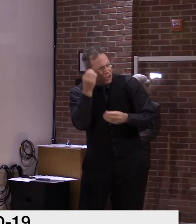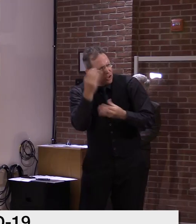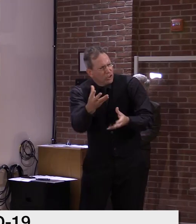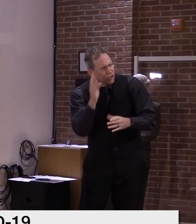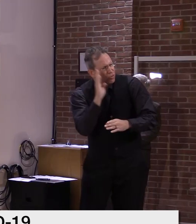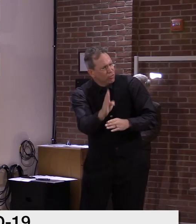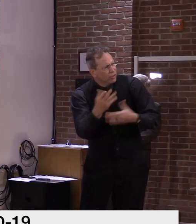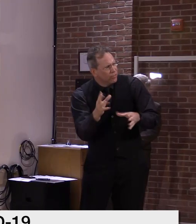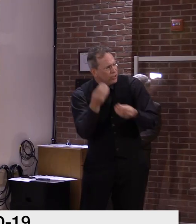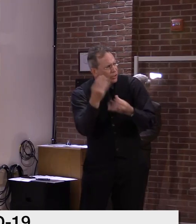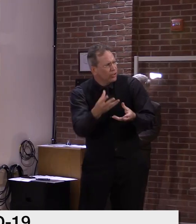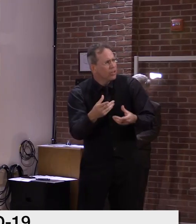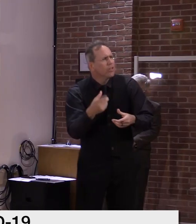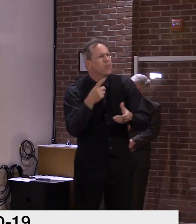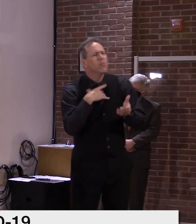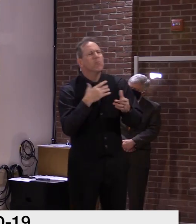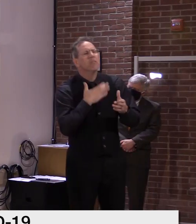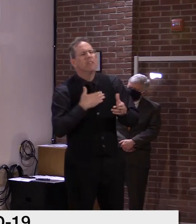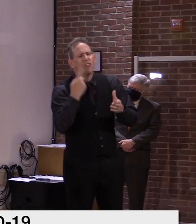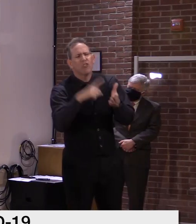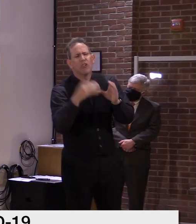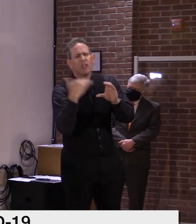check your email.